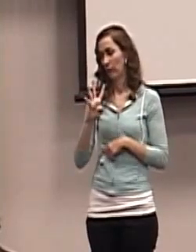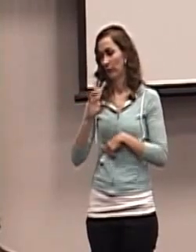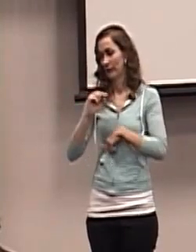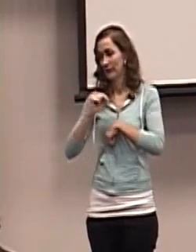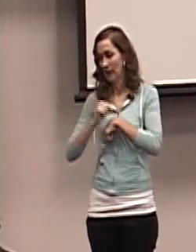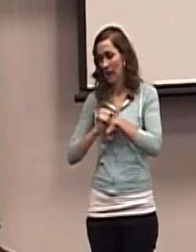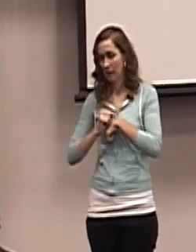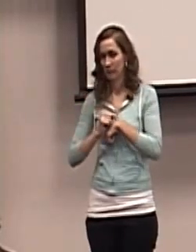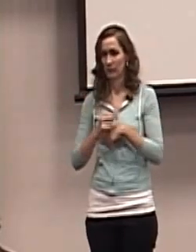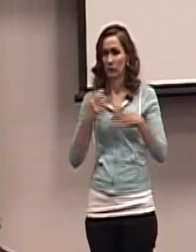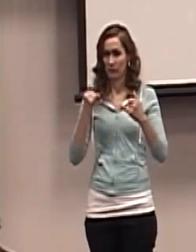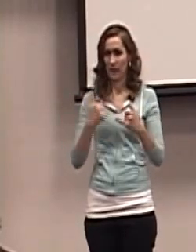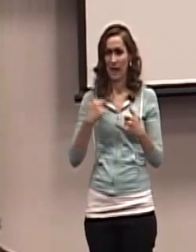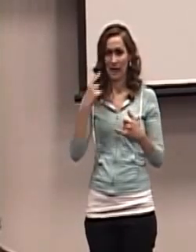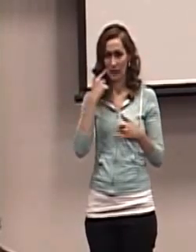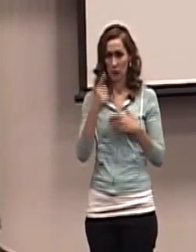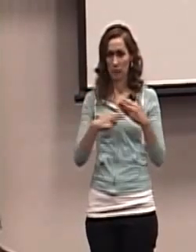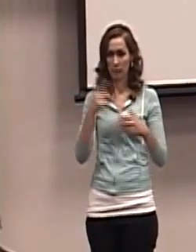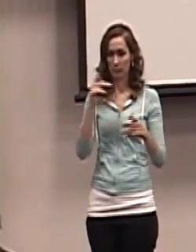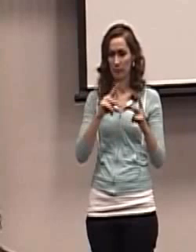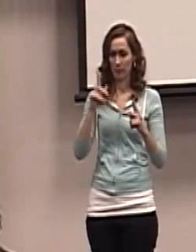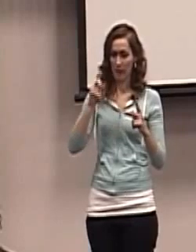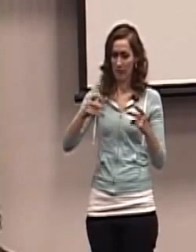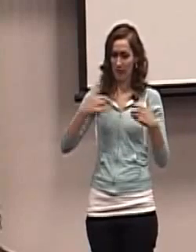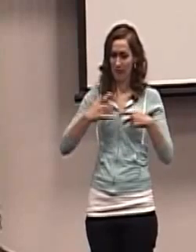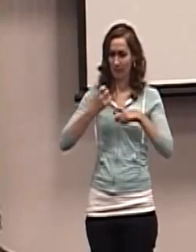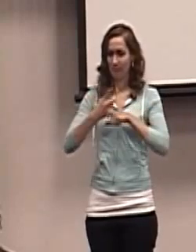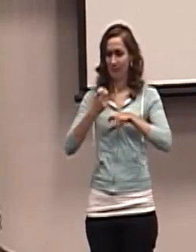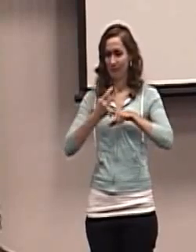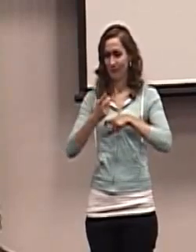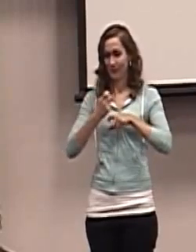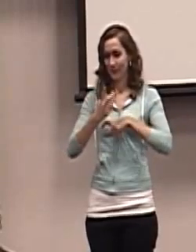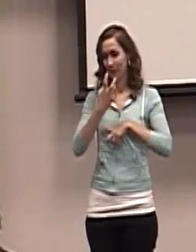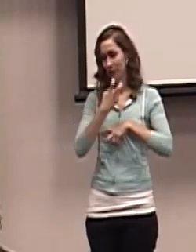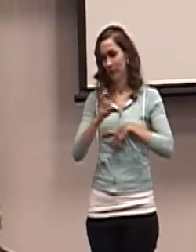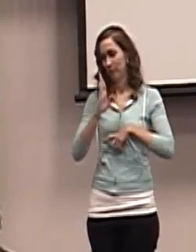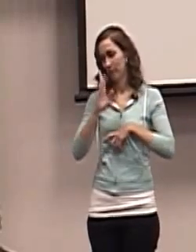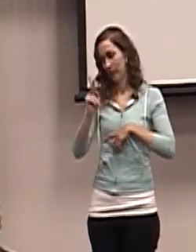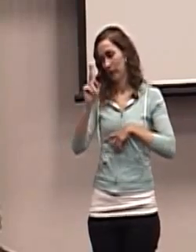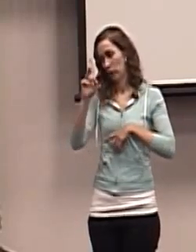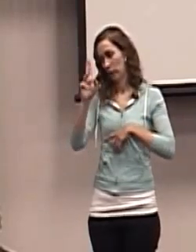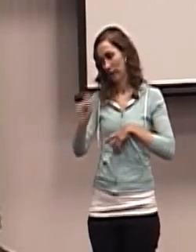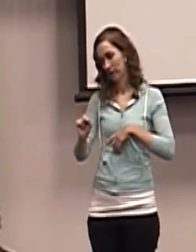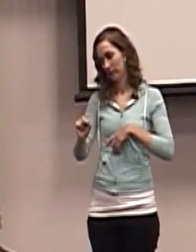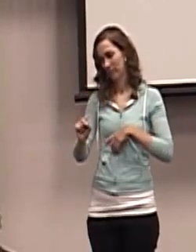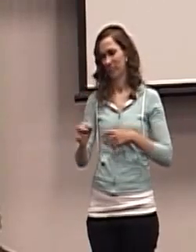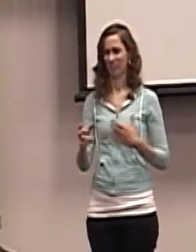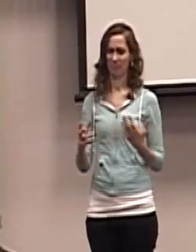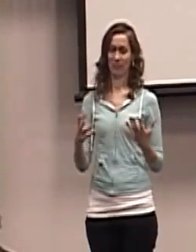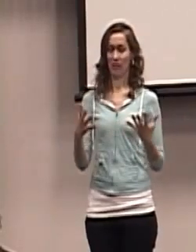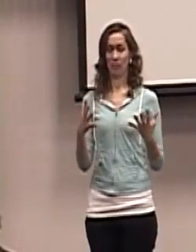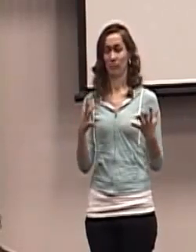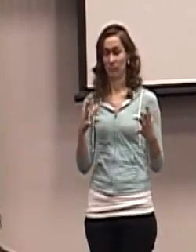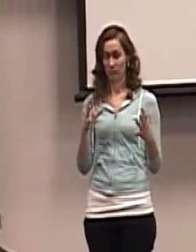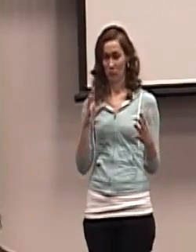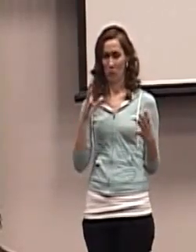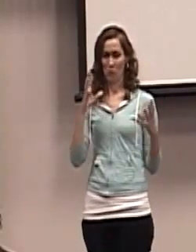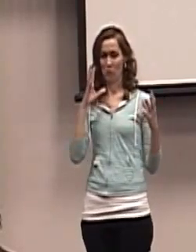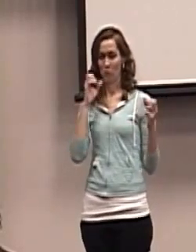So today, when I hear about people have to have an annual trip back to the U.S., it's somewhat appalling.